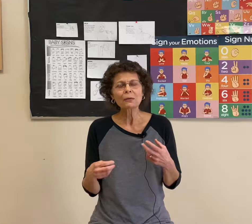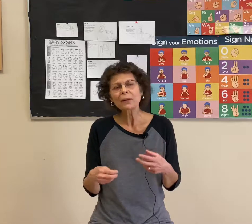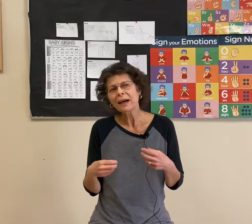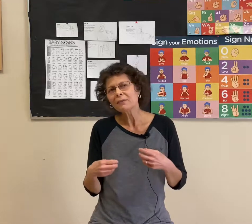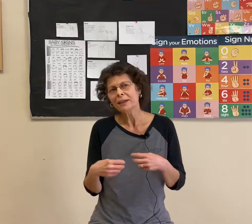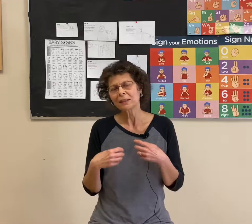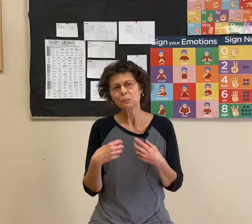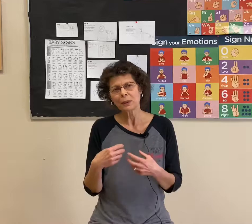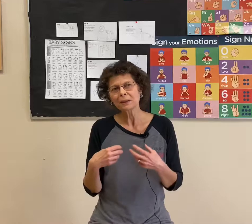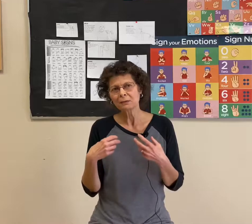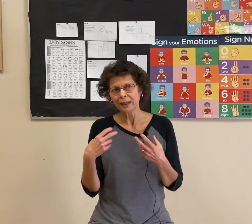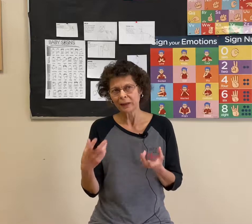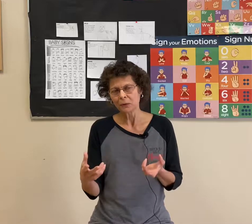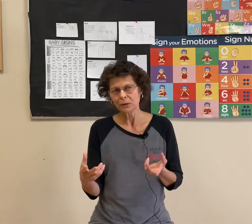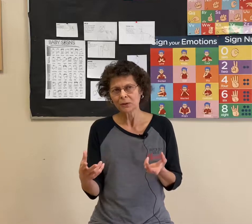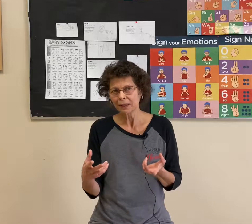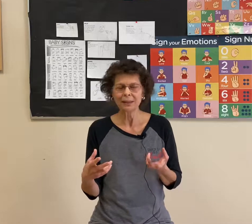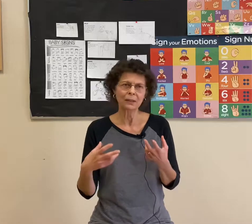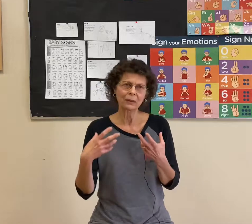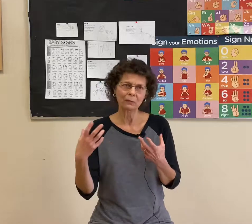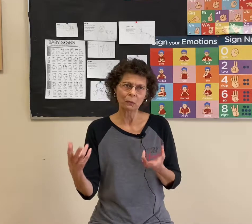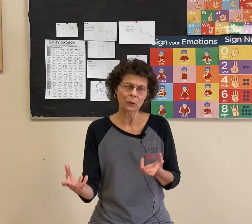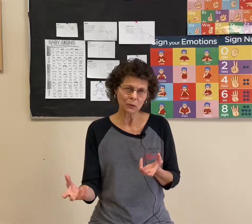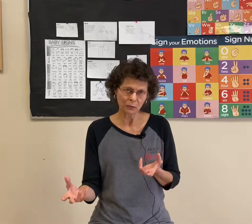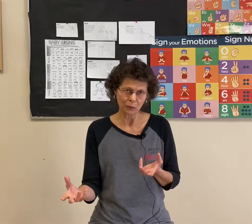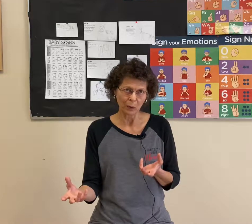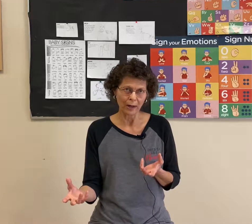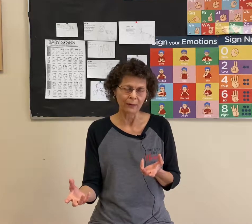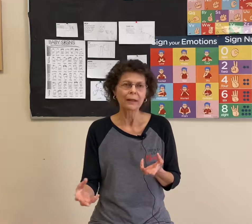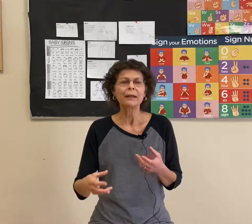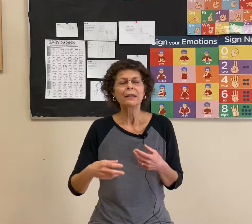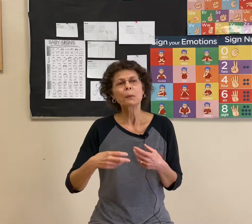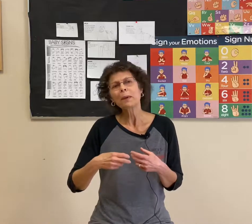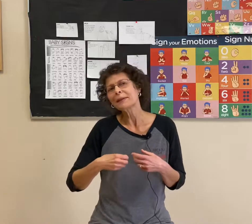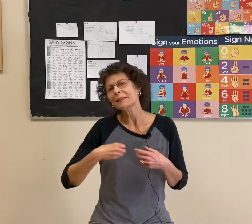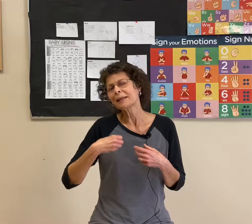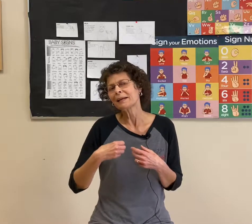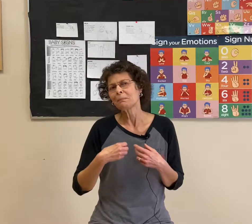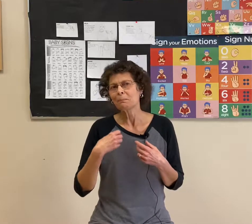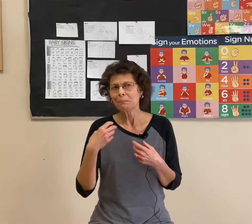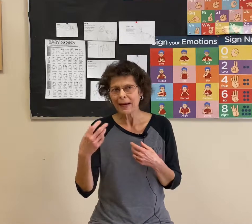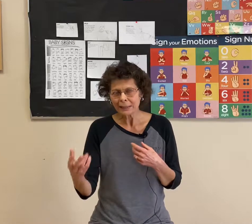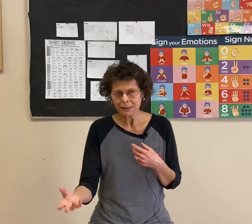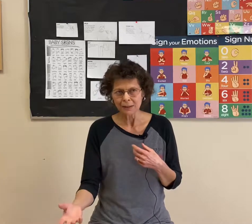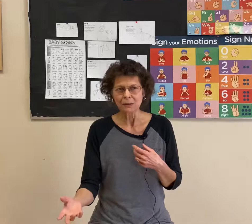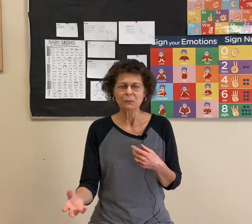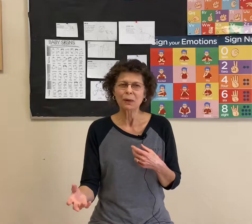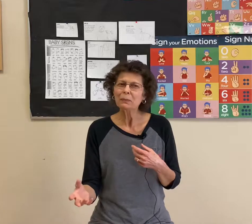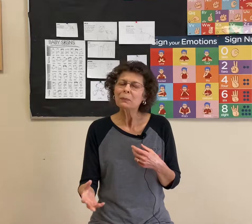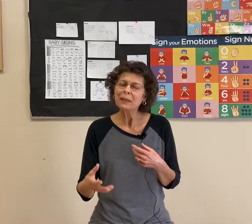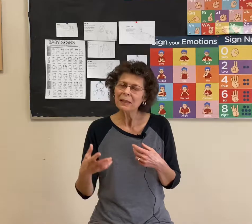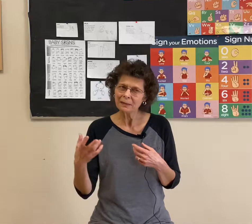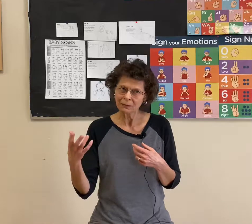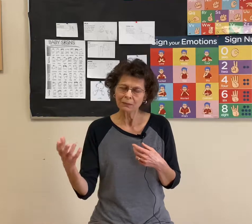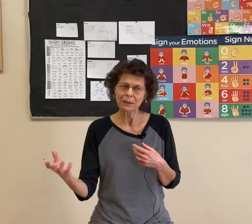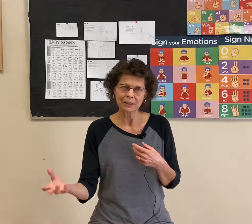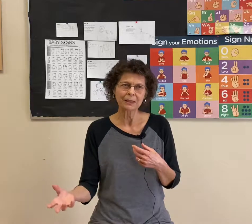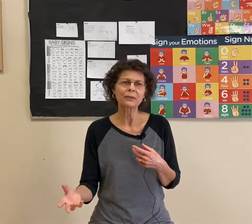have that expressive language, like they don't have words for a while. They won't be able to sign back to you probably until that 9